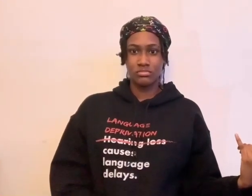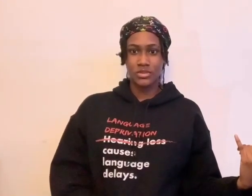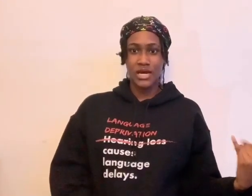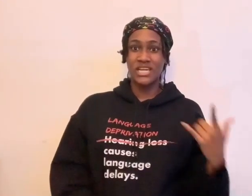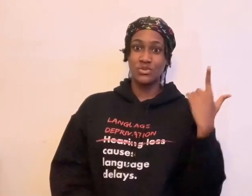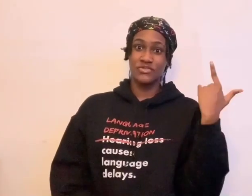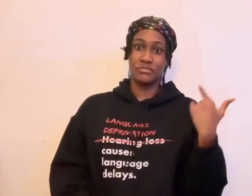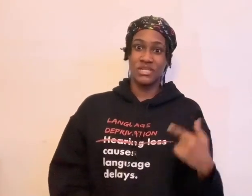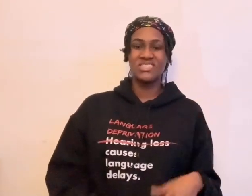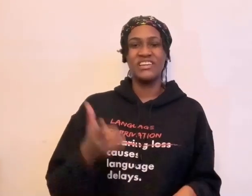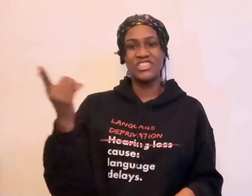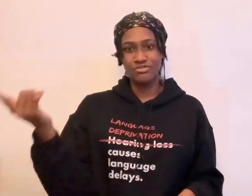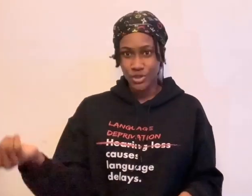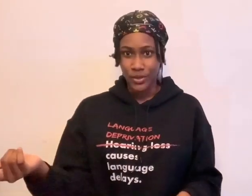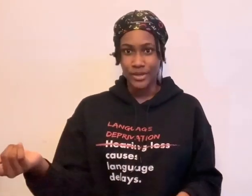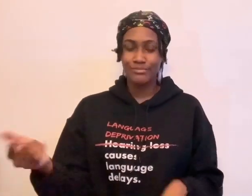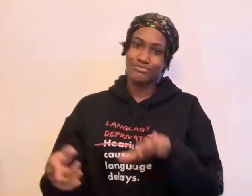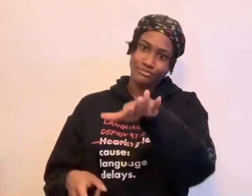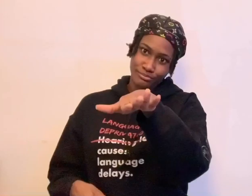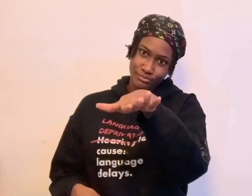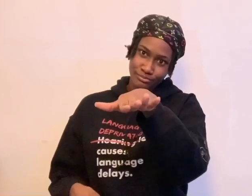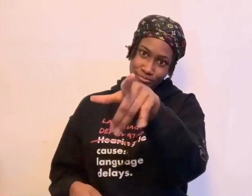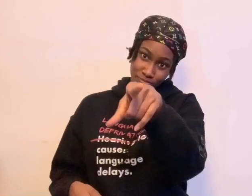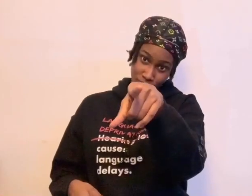I can switch from this to this real quick.